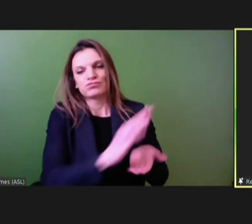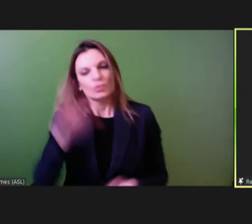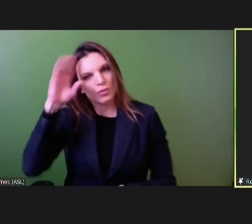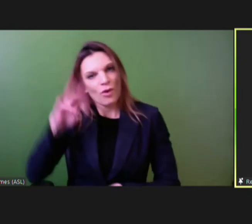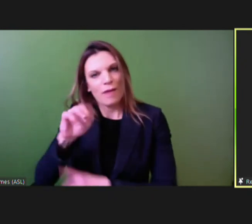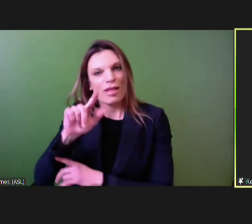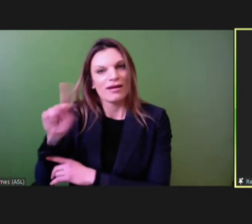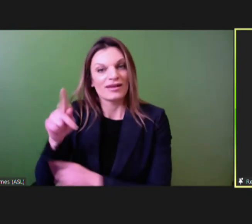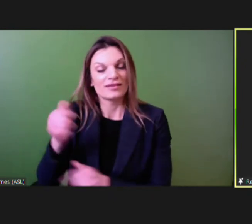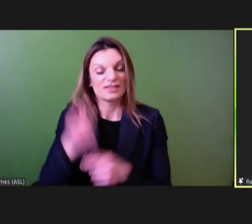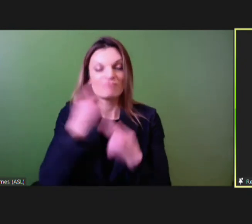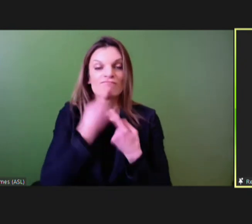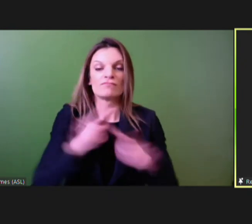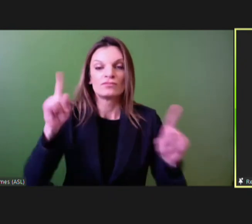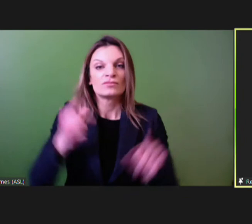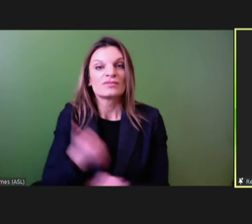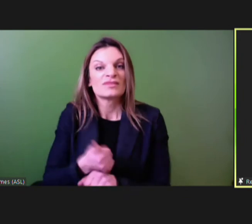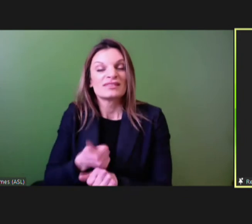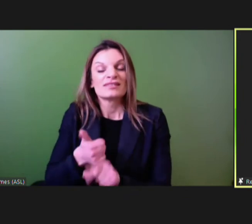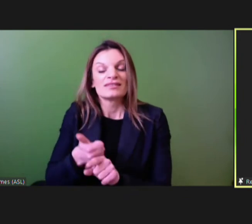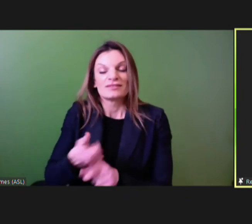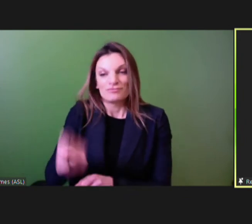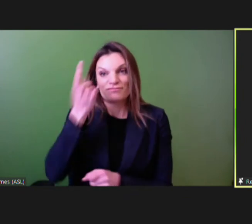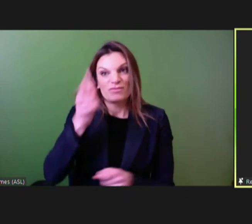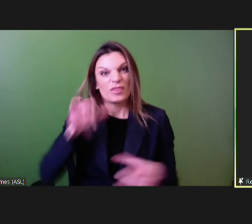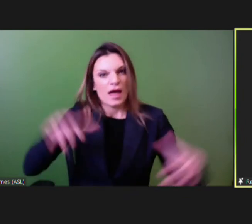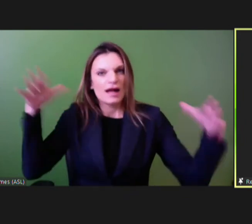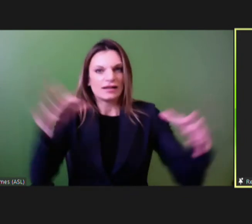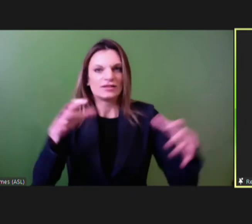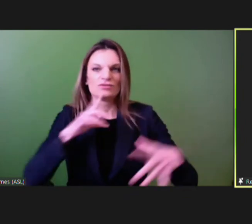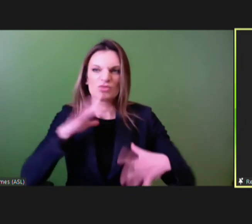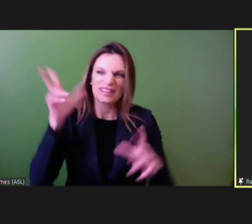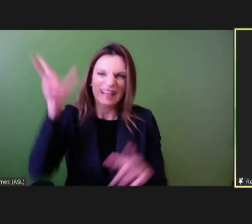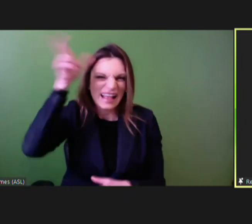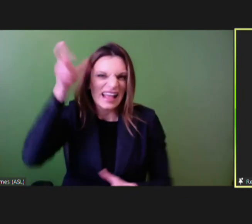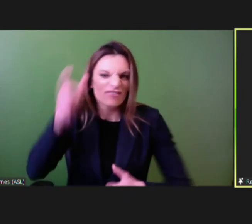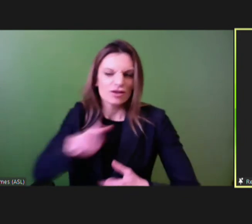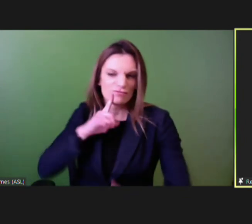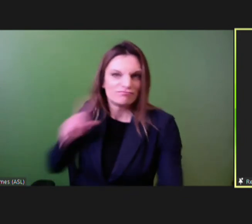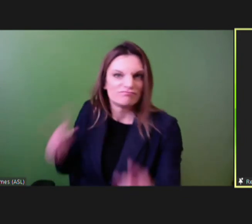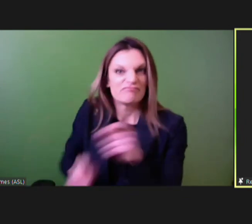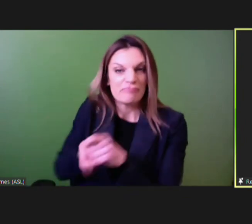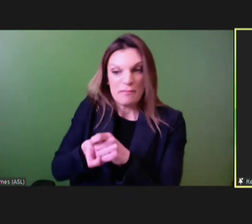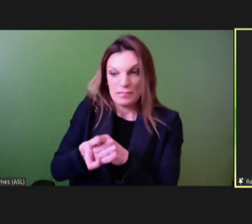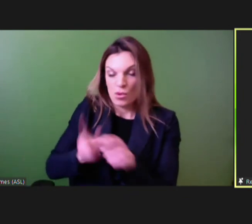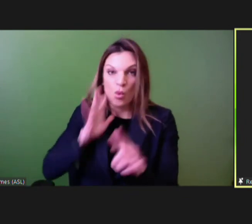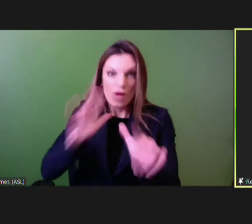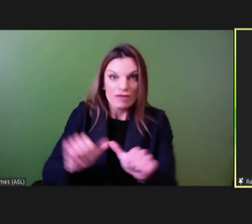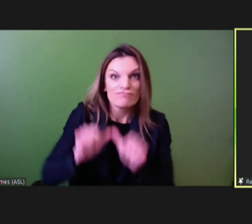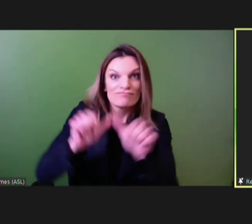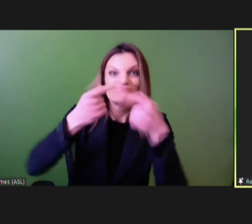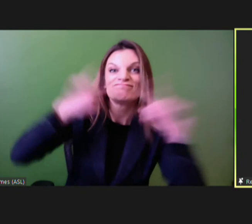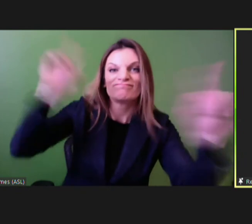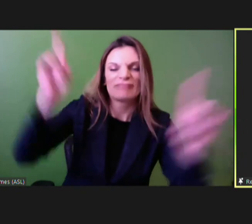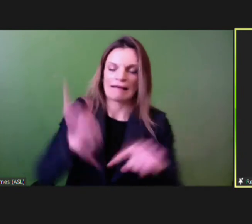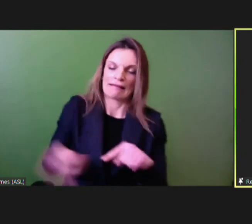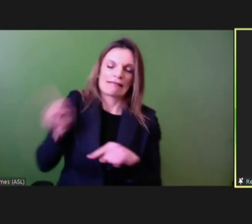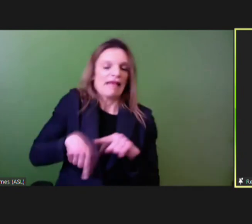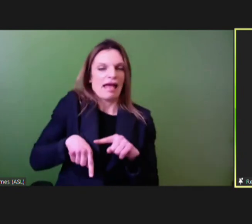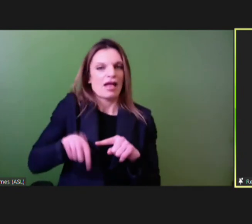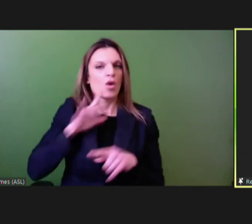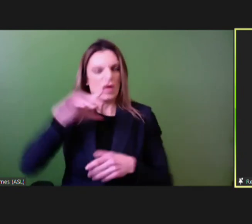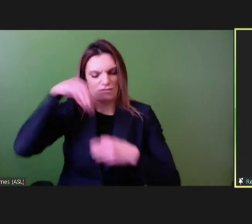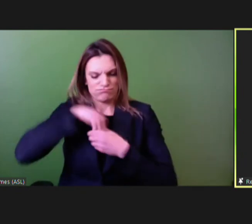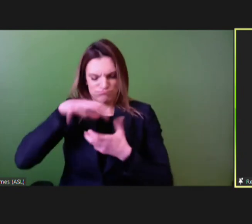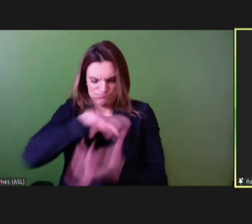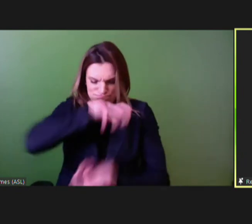said, "Evil cannot permanently organize. It bears within it its own seeds of destruction." Mordecai Johnson said, "Evil